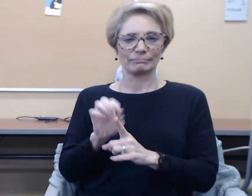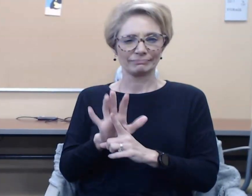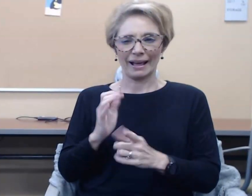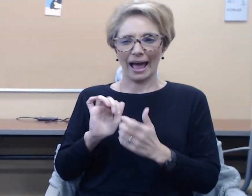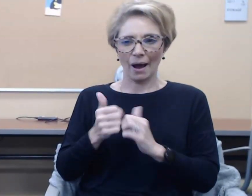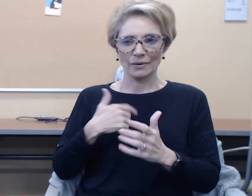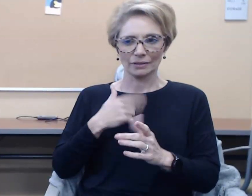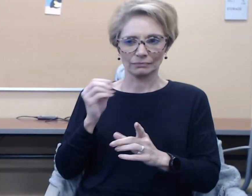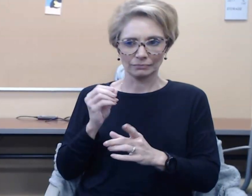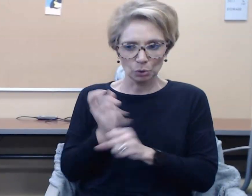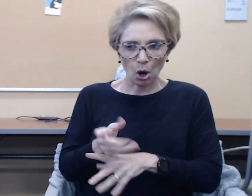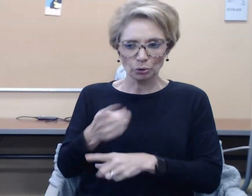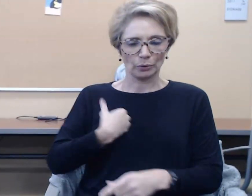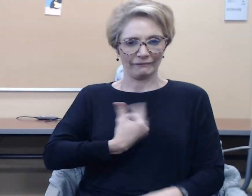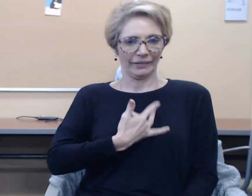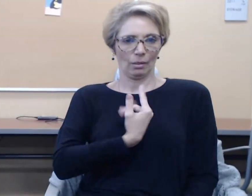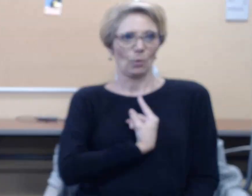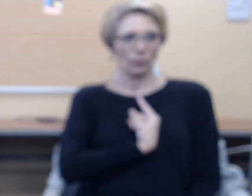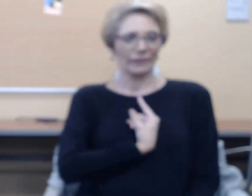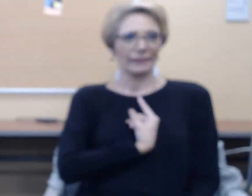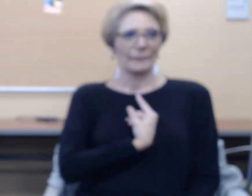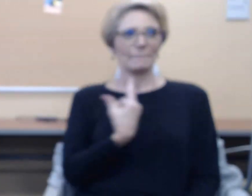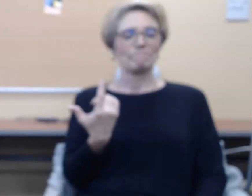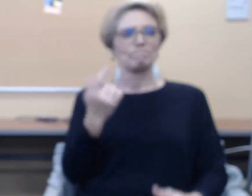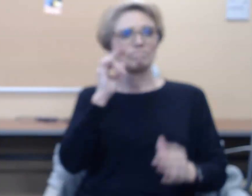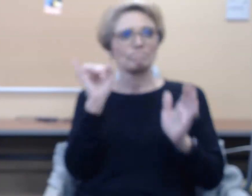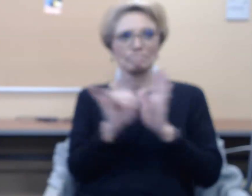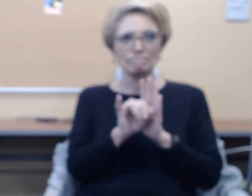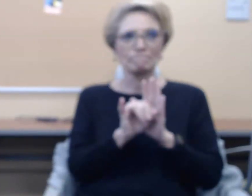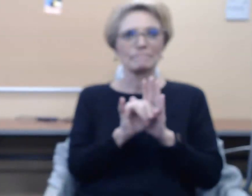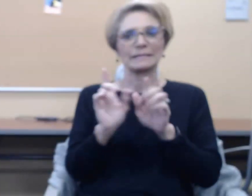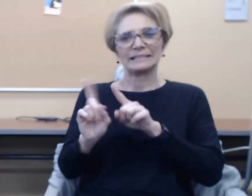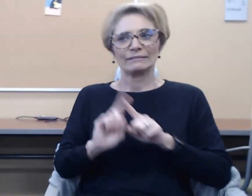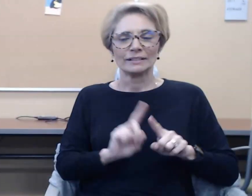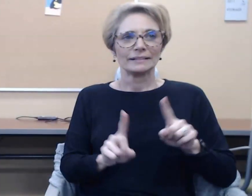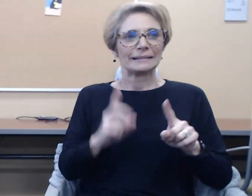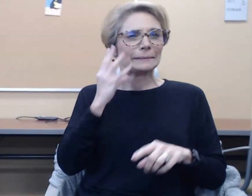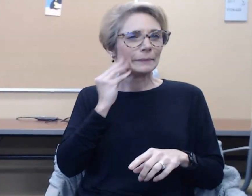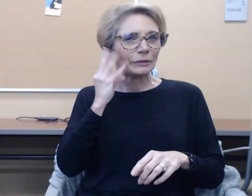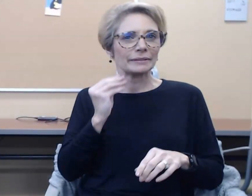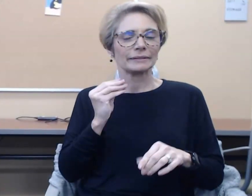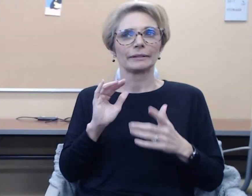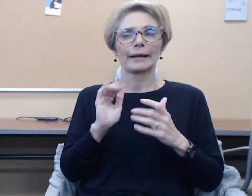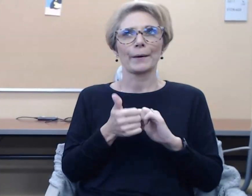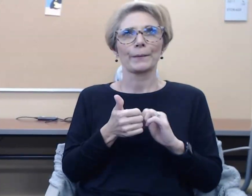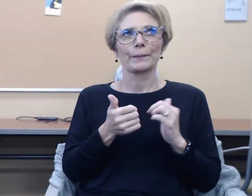expressed? Then I would identify differences in lived experiences as it relates to the severity